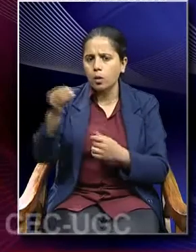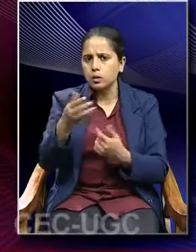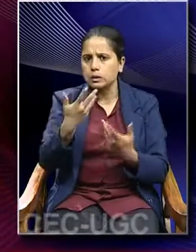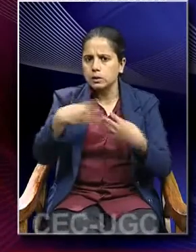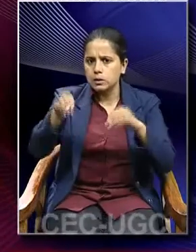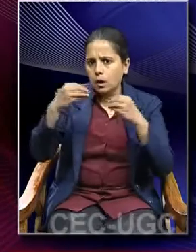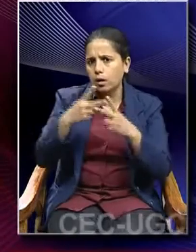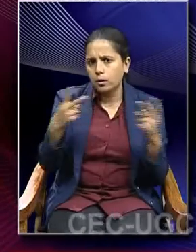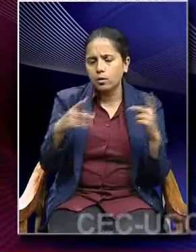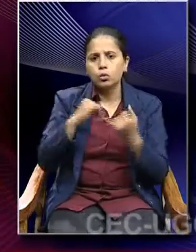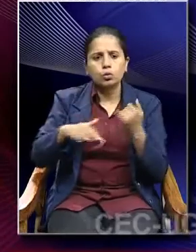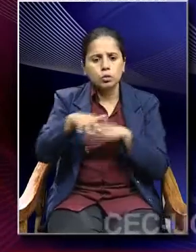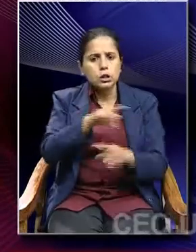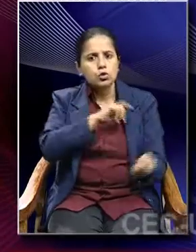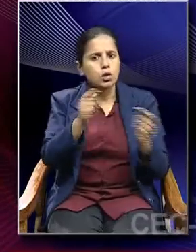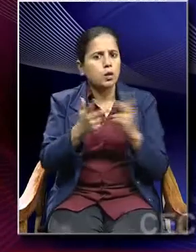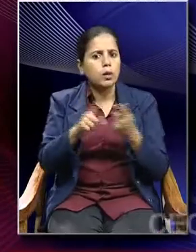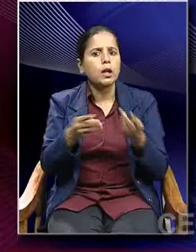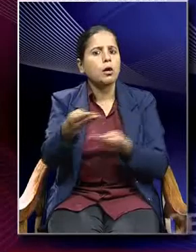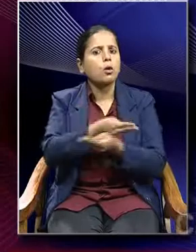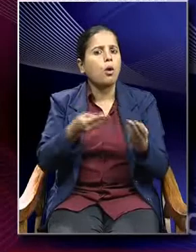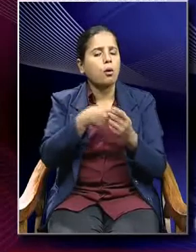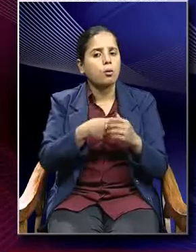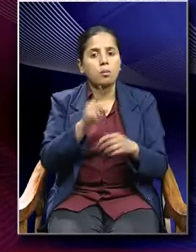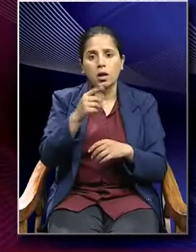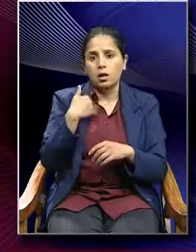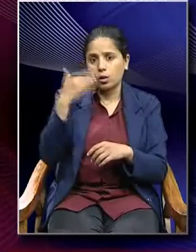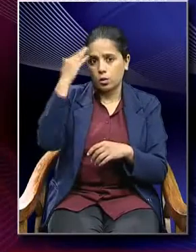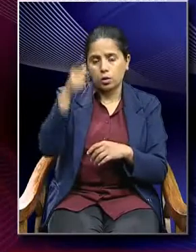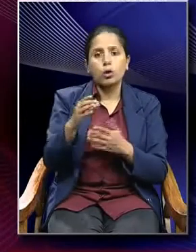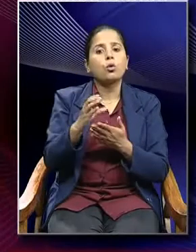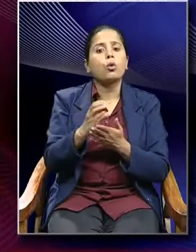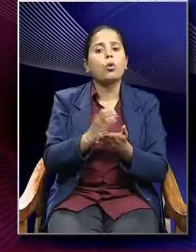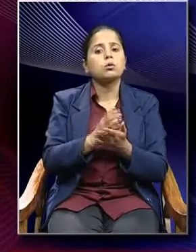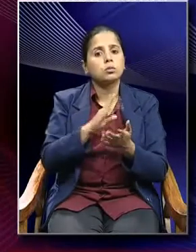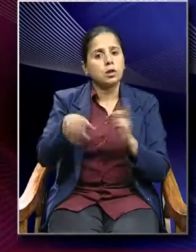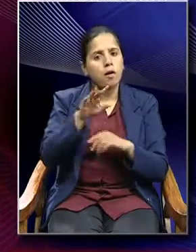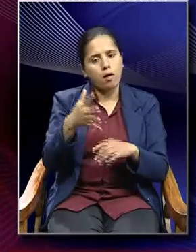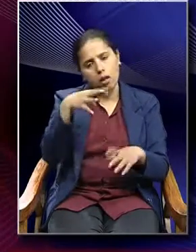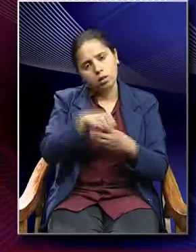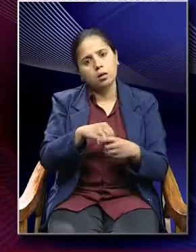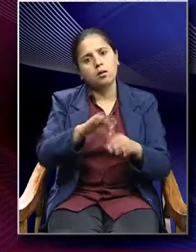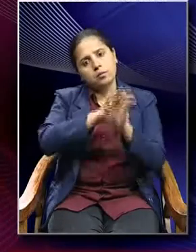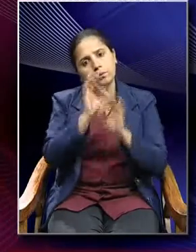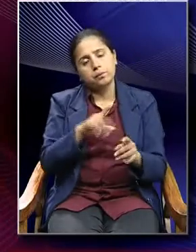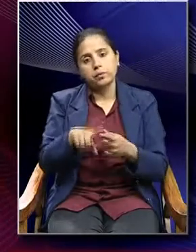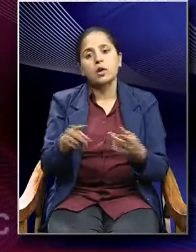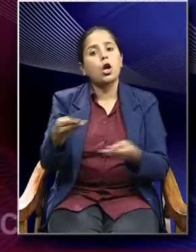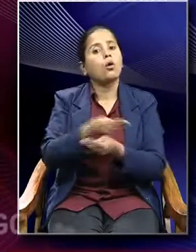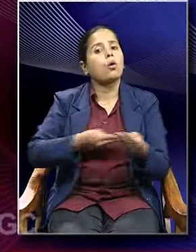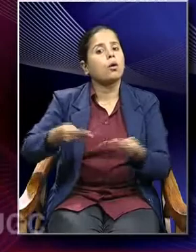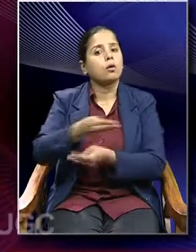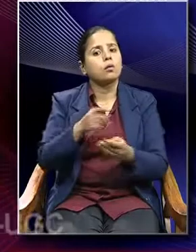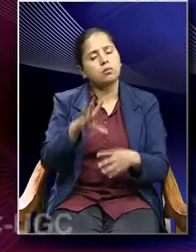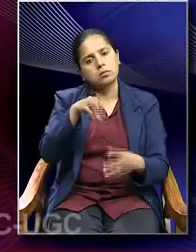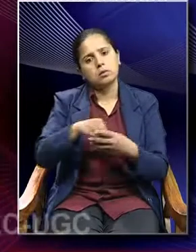change in the economic sector. But we know that there is the concept of embeddedness. The economy is